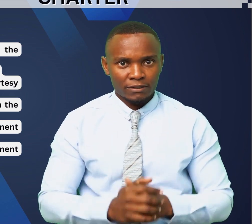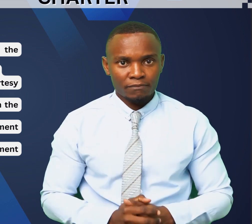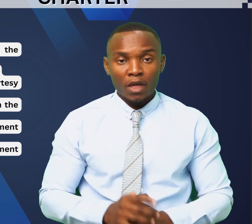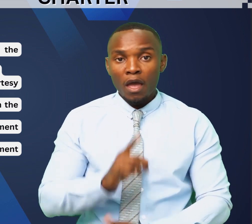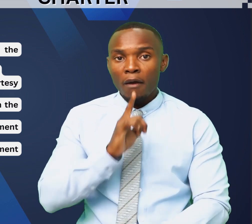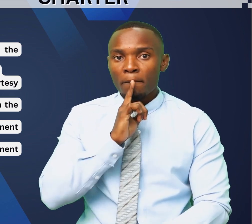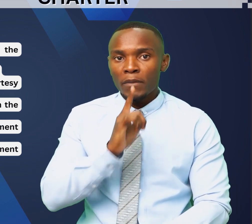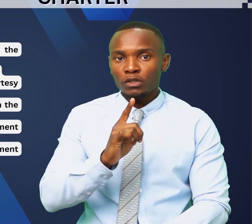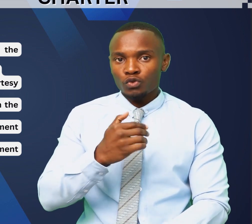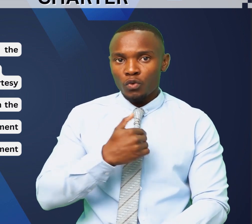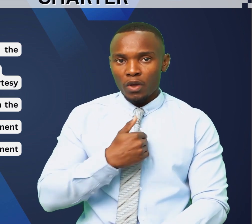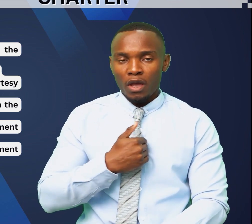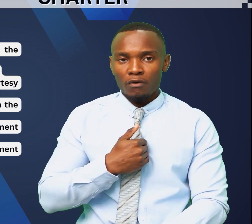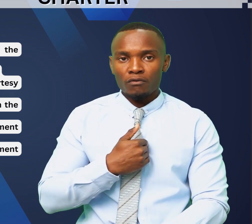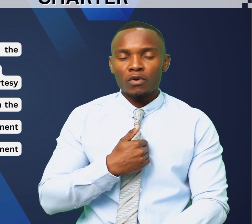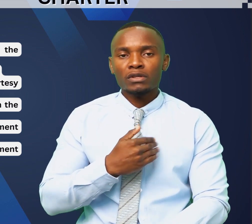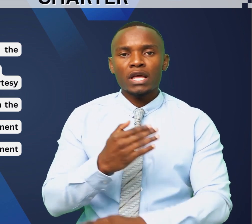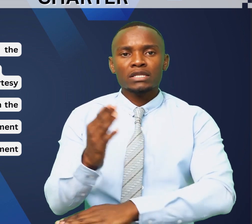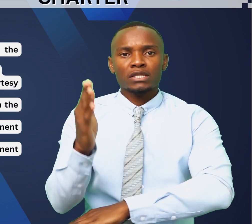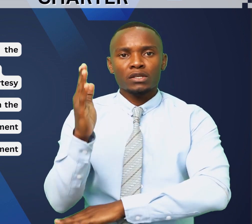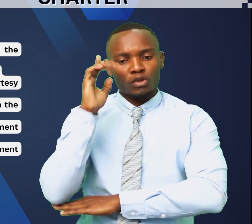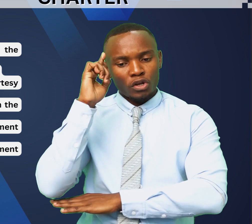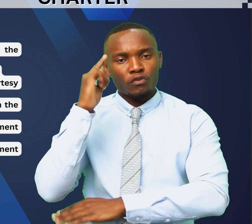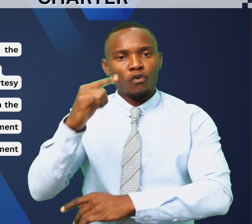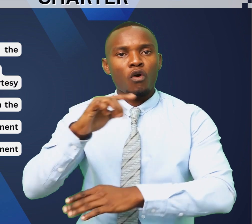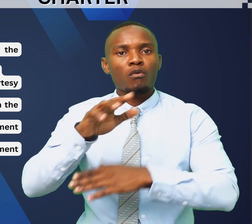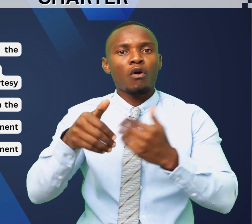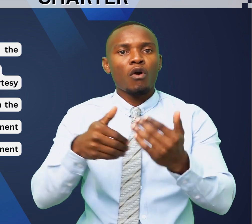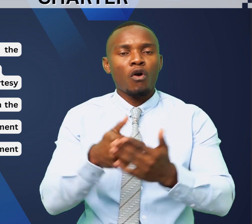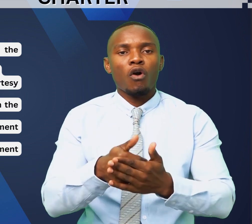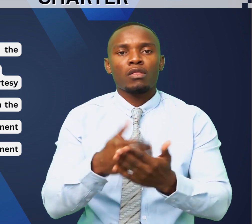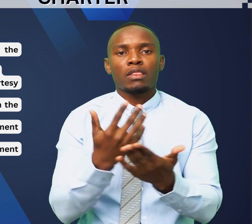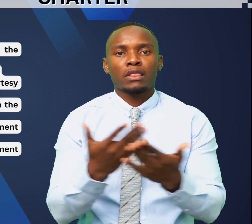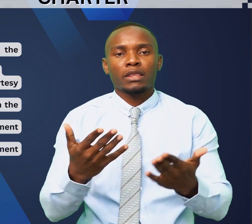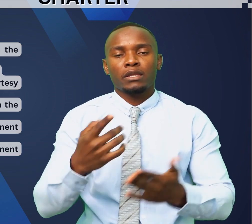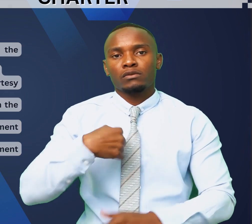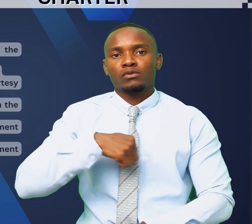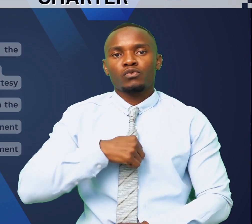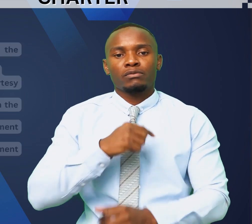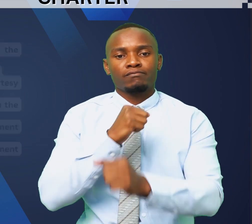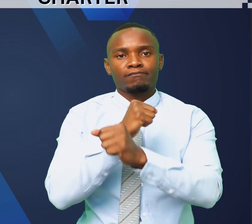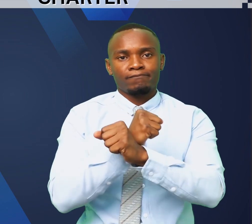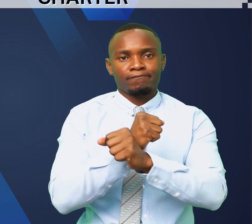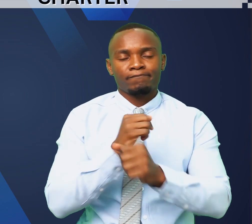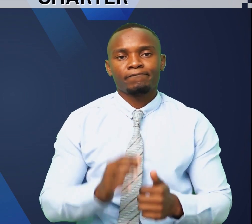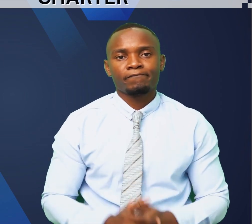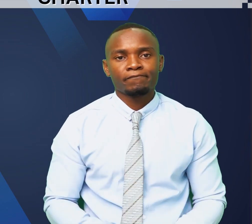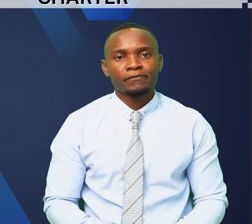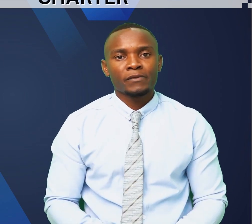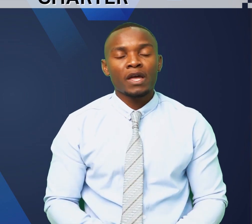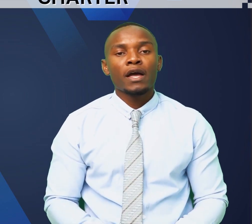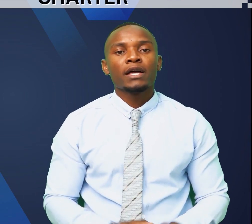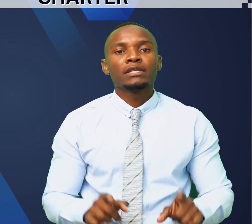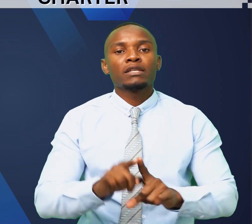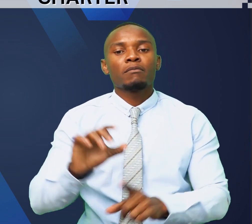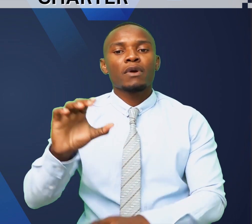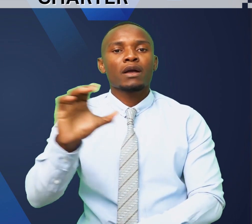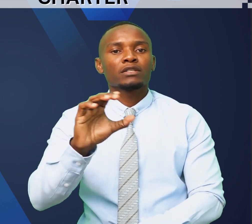ensure reasonable security of any equipment and samples left in our care. Our customers have a